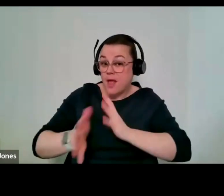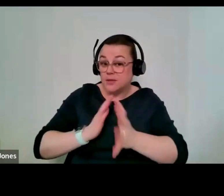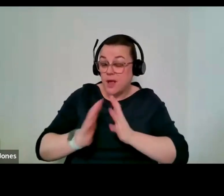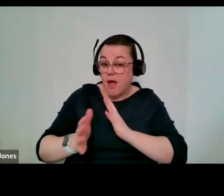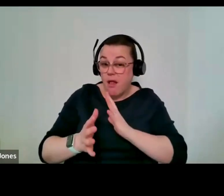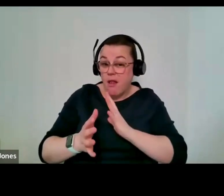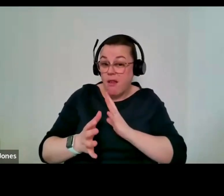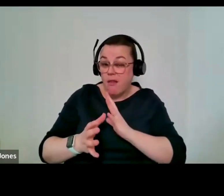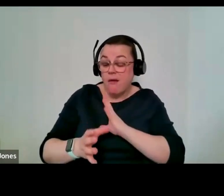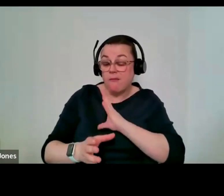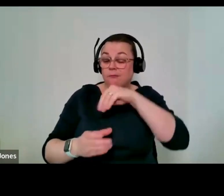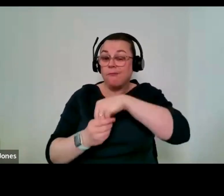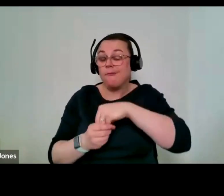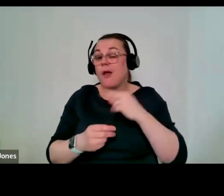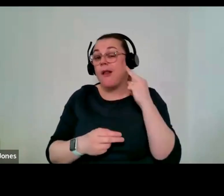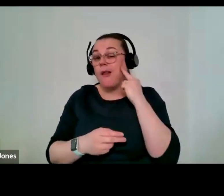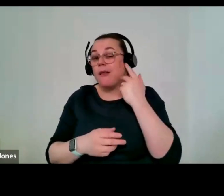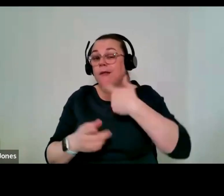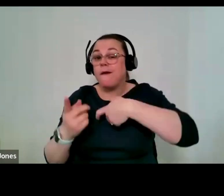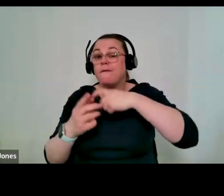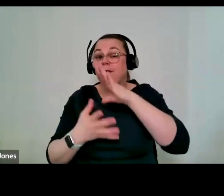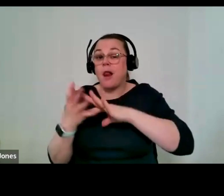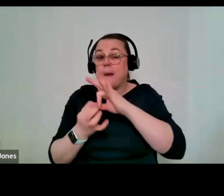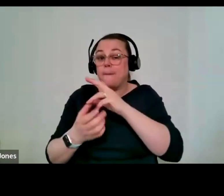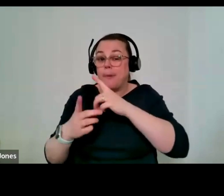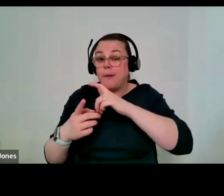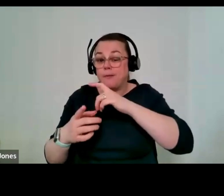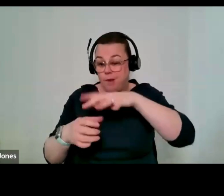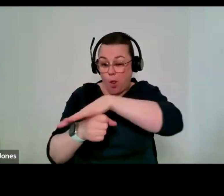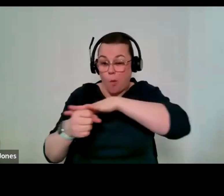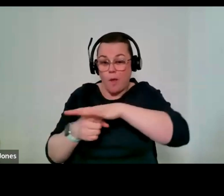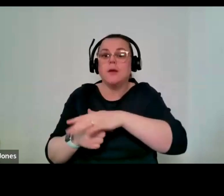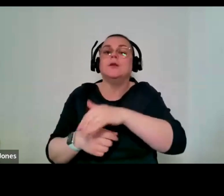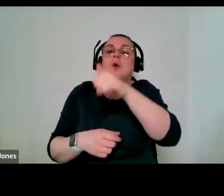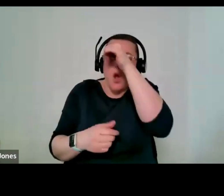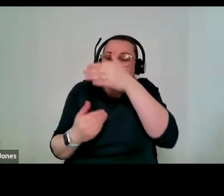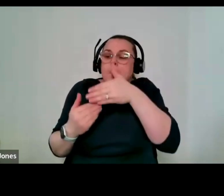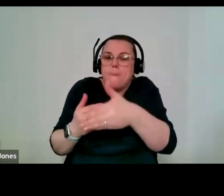joined the local deaf club, so now I know more deaf people in my life.